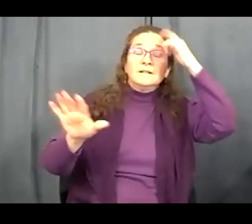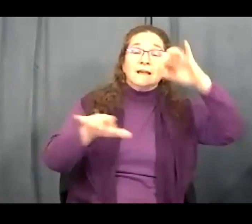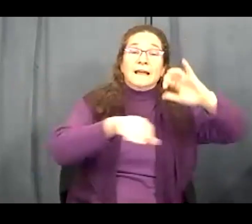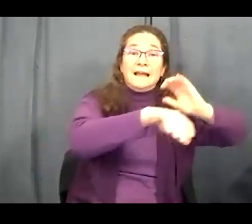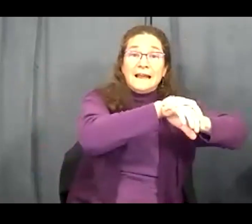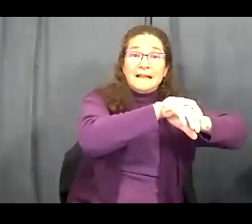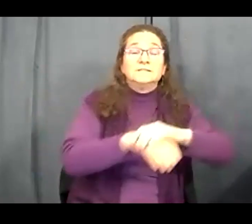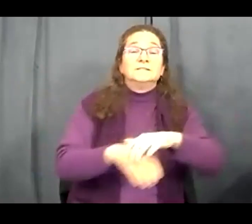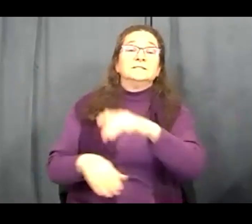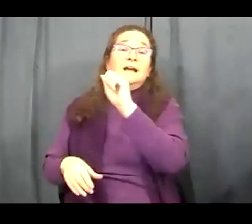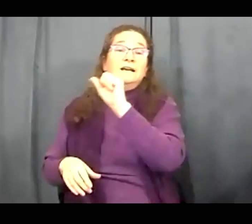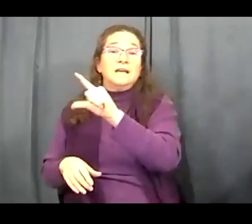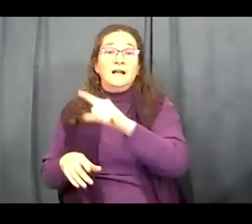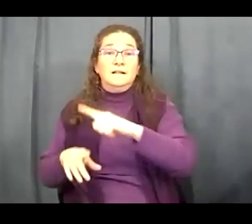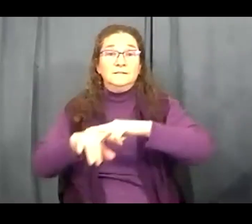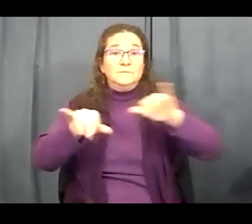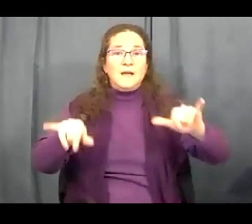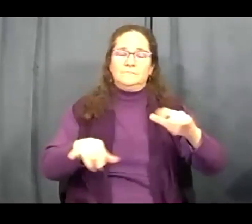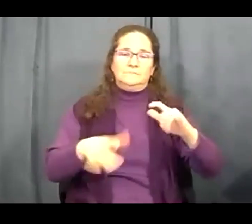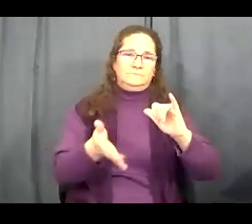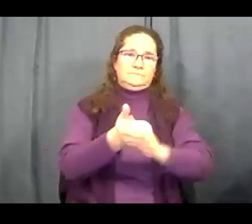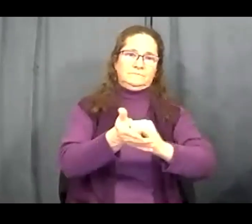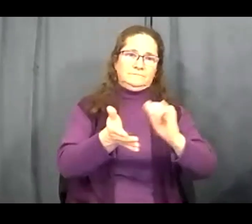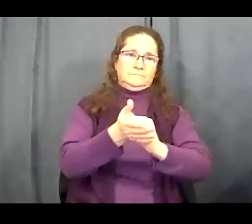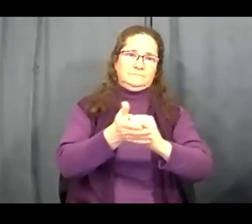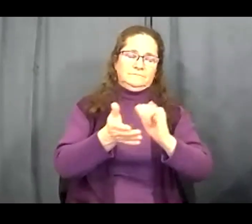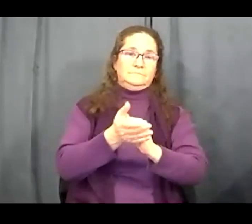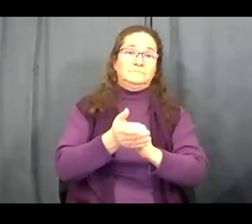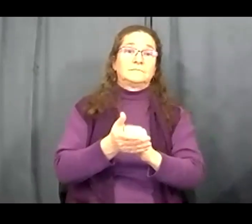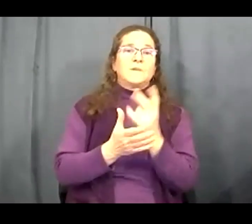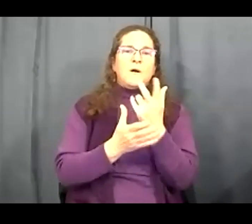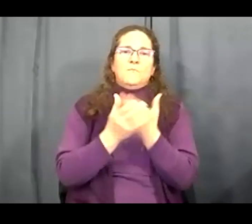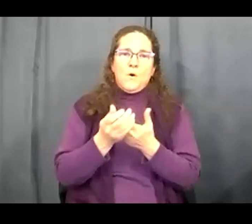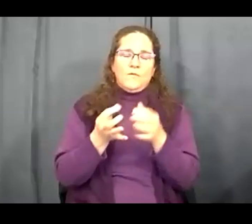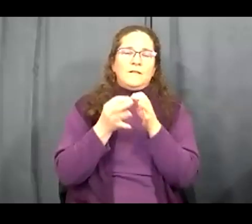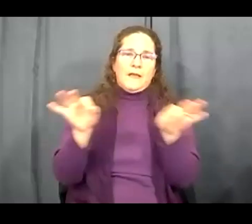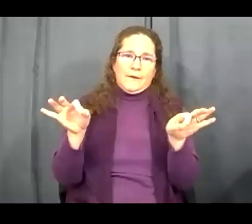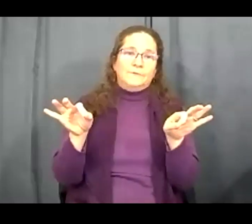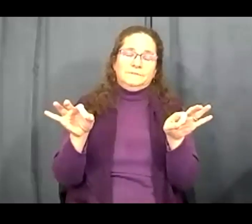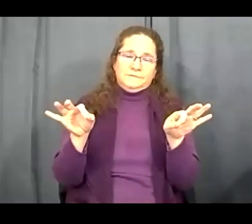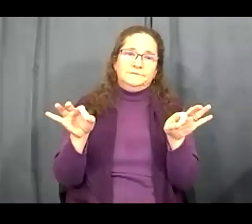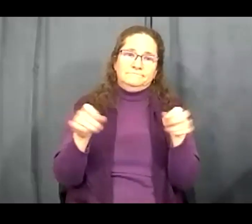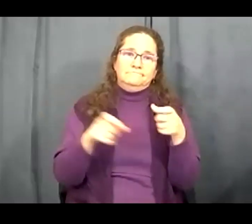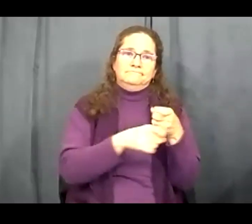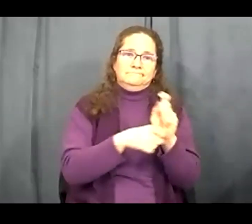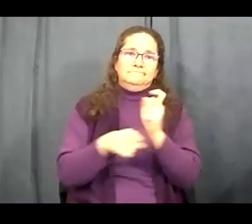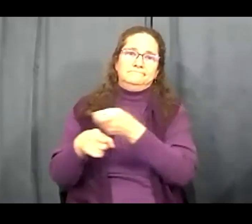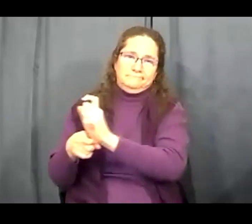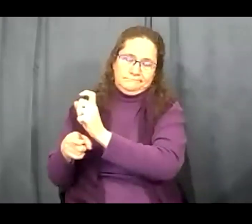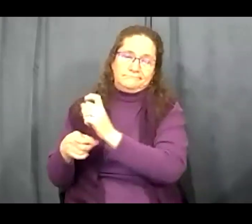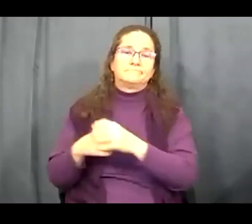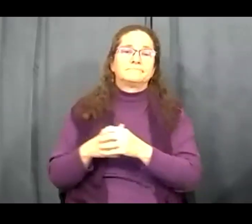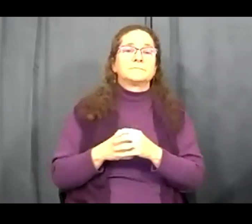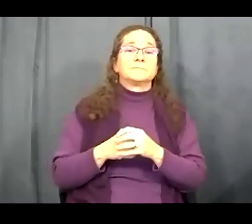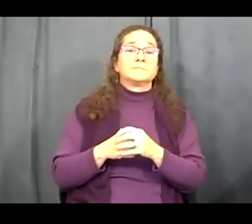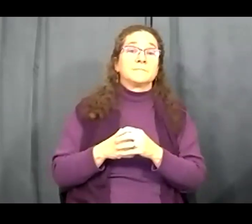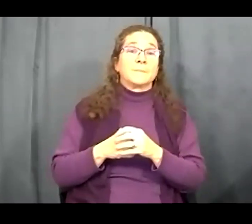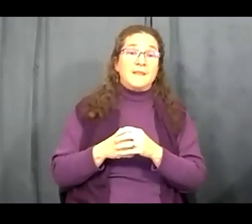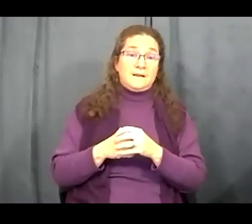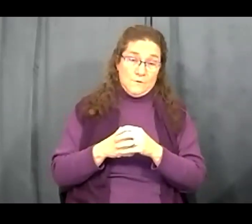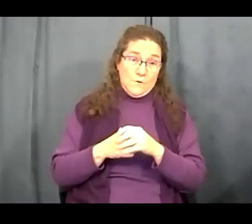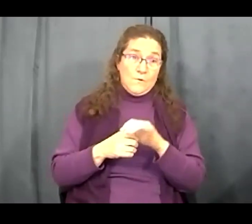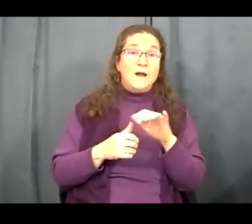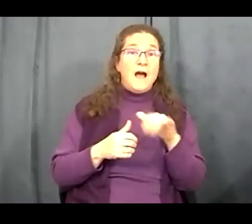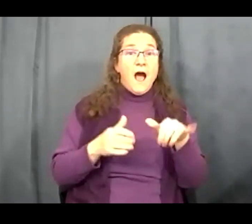be done at the same time. Both languages become compromised. That being said, I am still